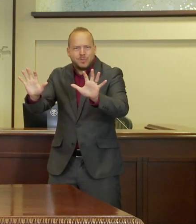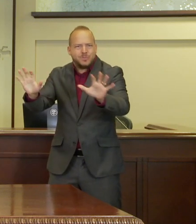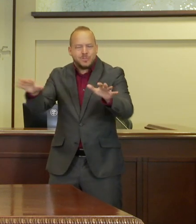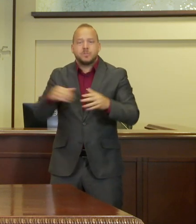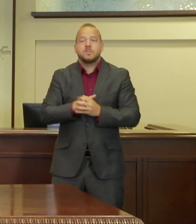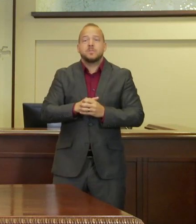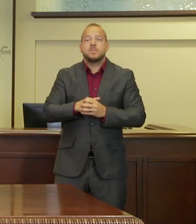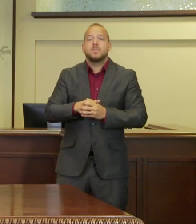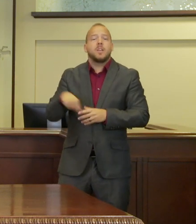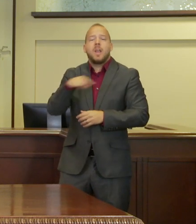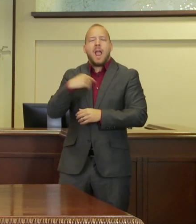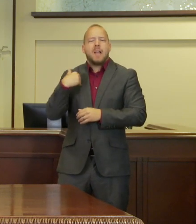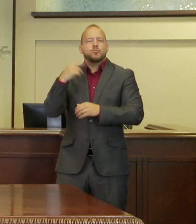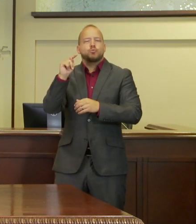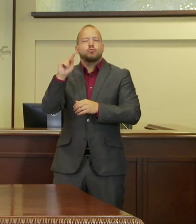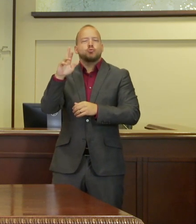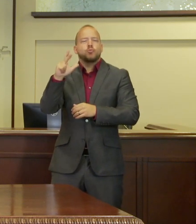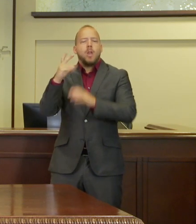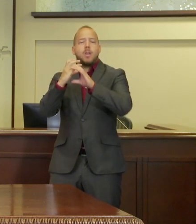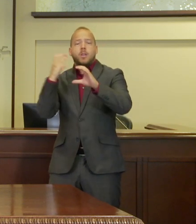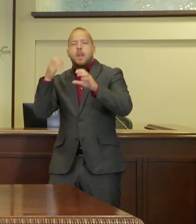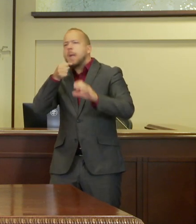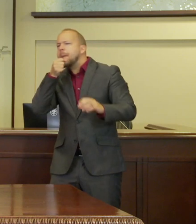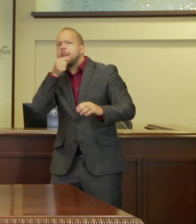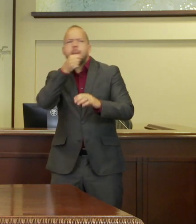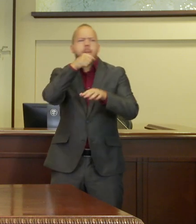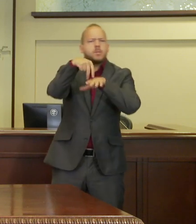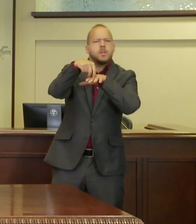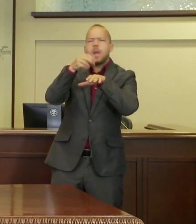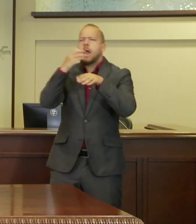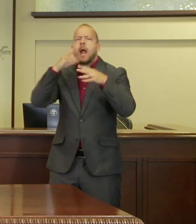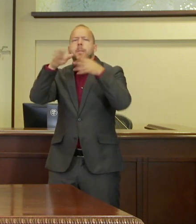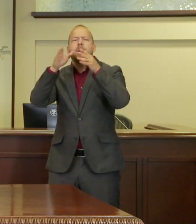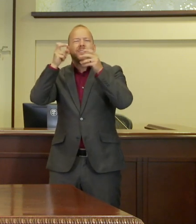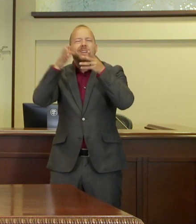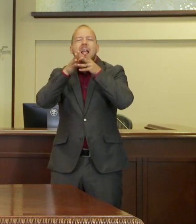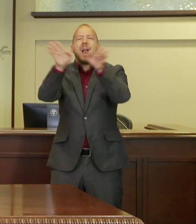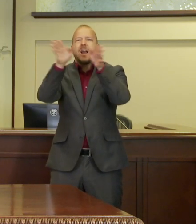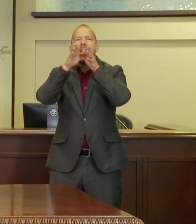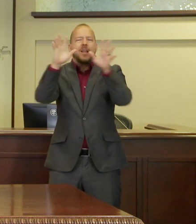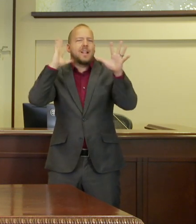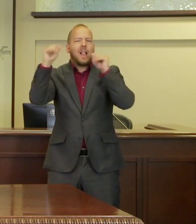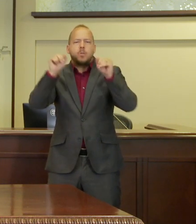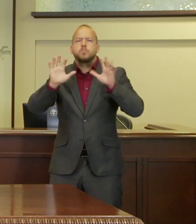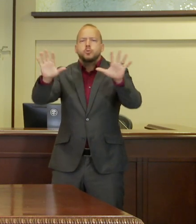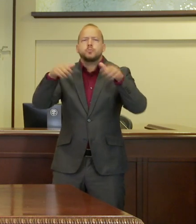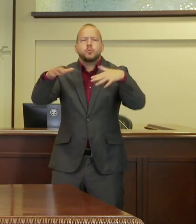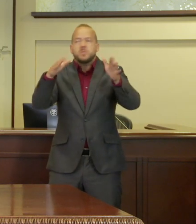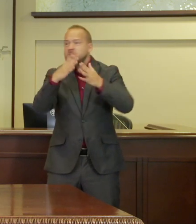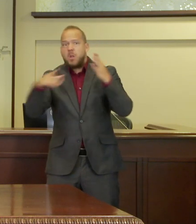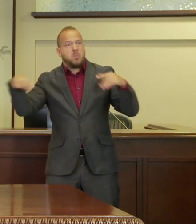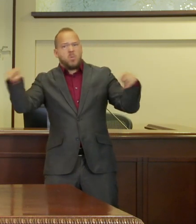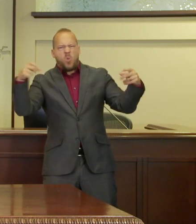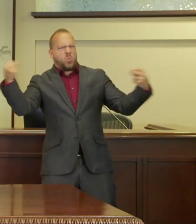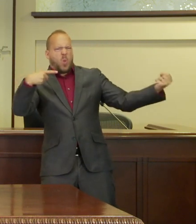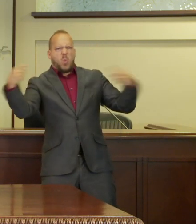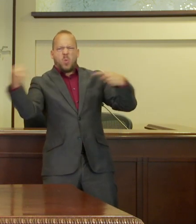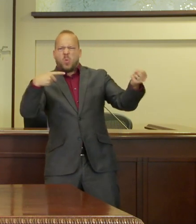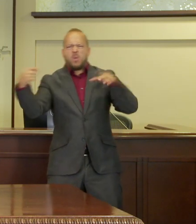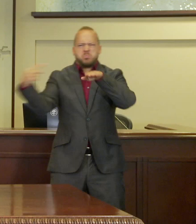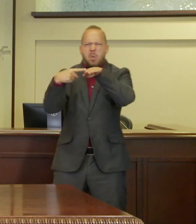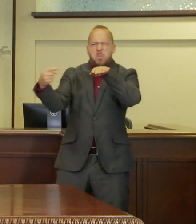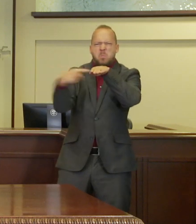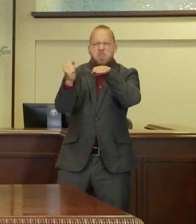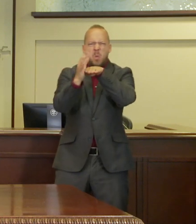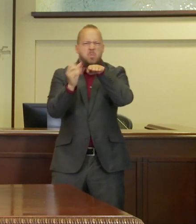to communicate with crowds became a target of the group's aggression. We encountered lasers being pointed at the driver